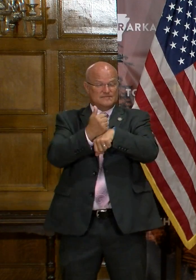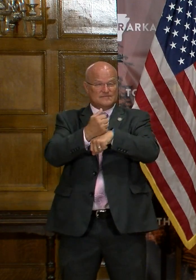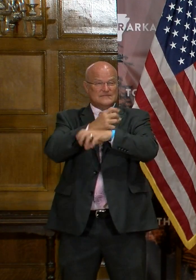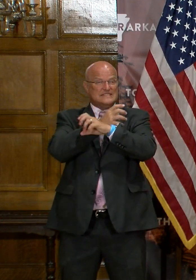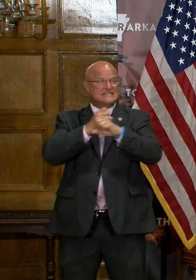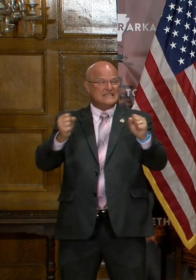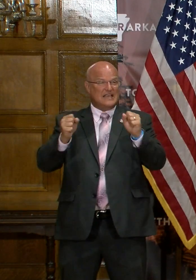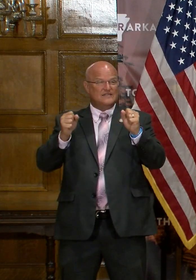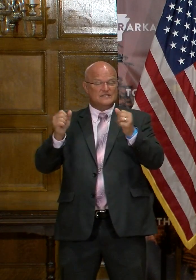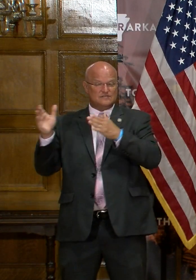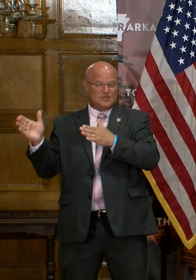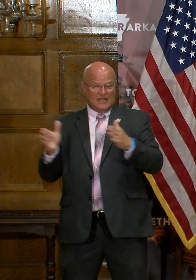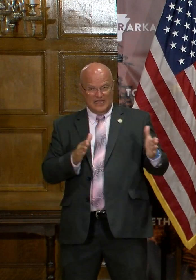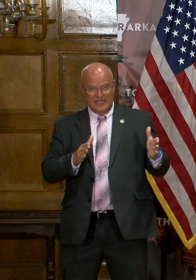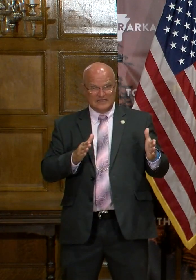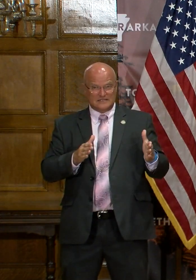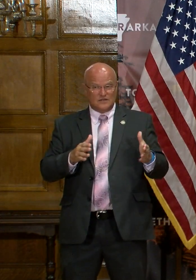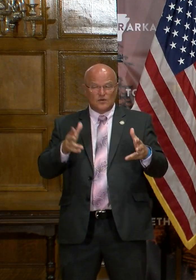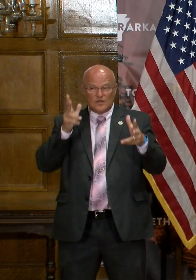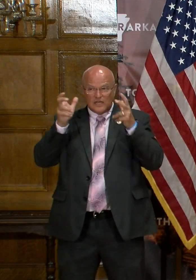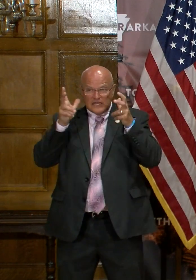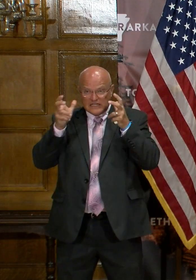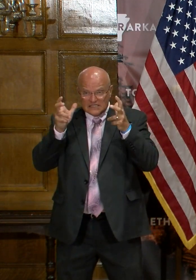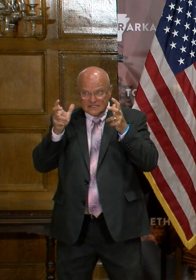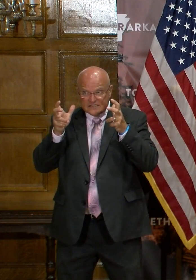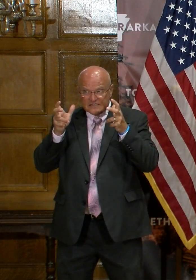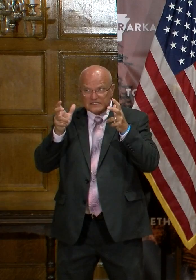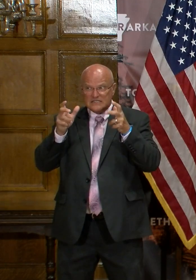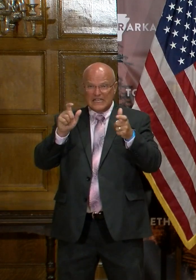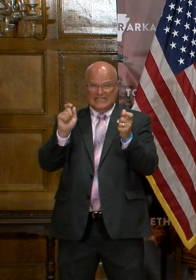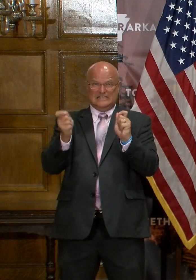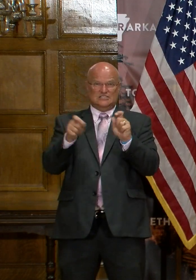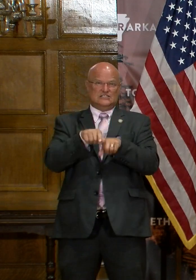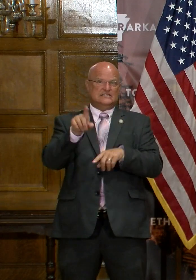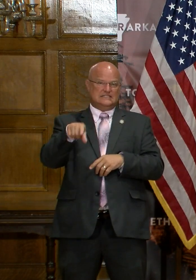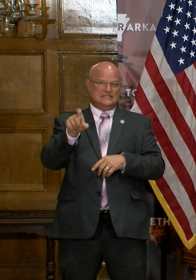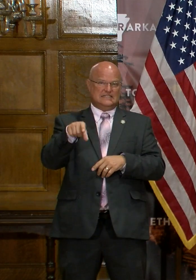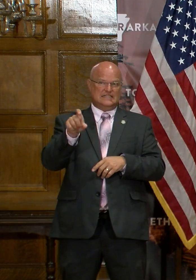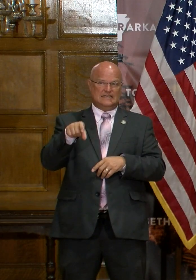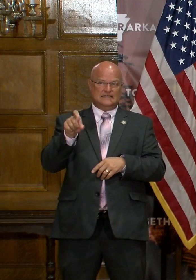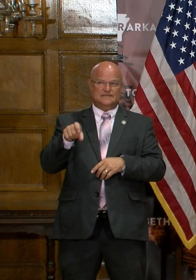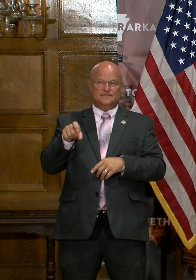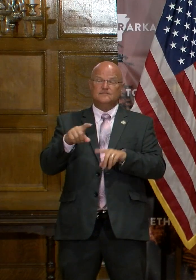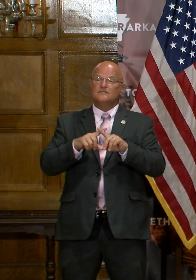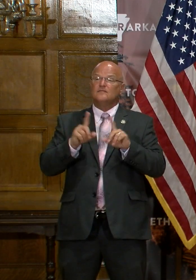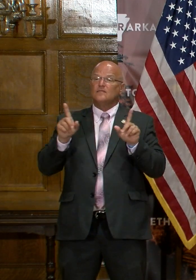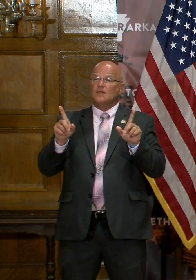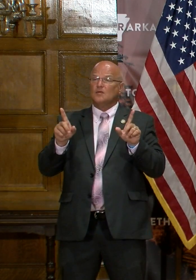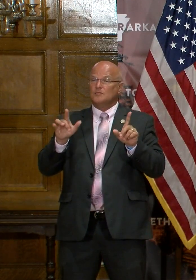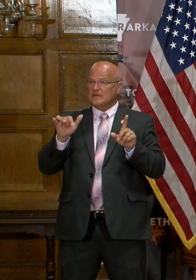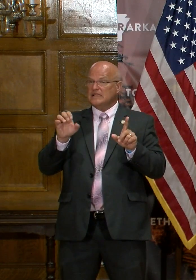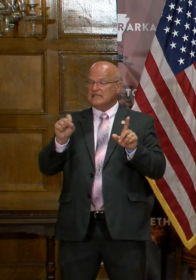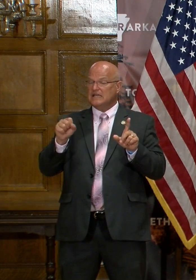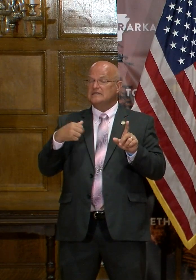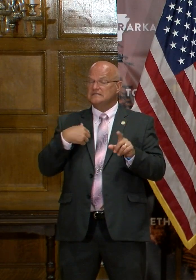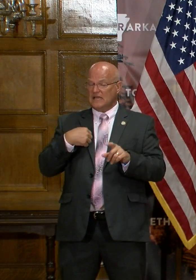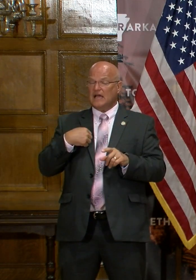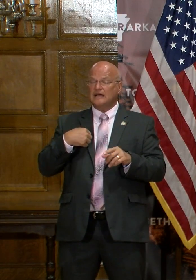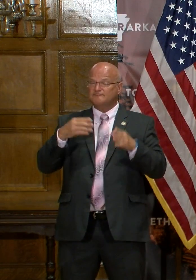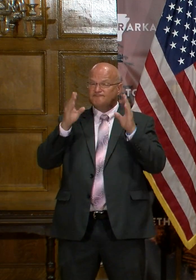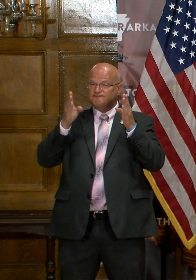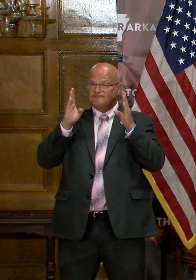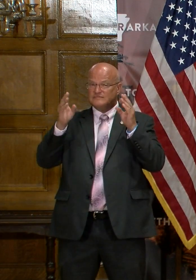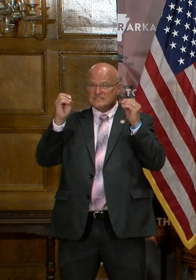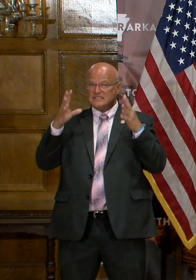safety precautions. We want to listen and we want to adjust as needed. But yes, I do listen